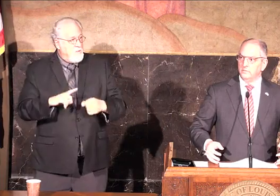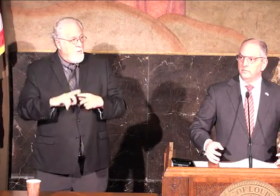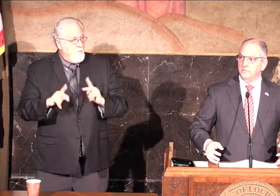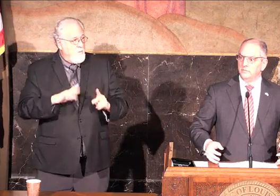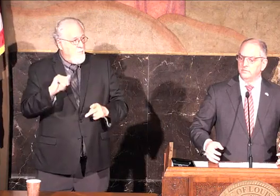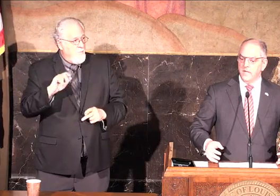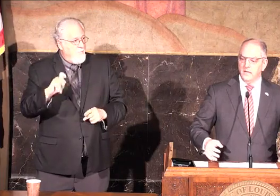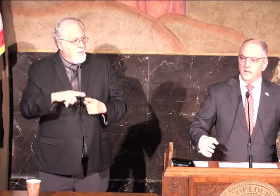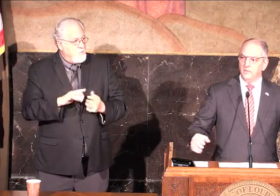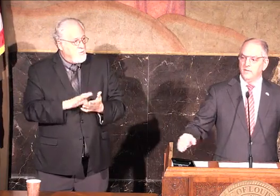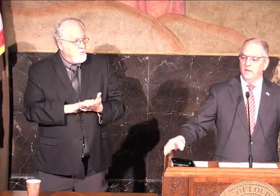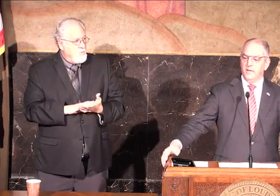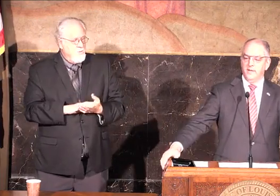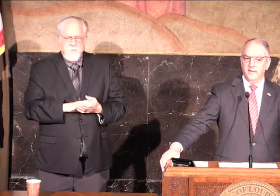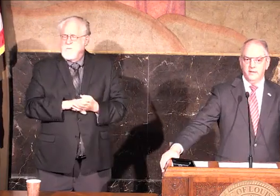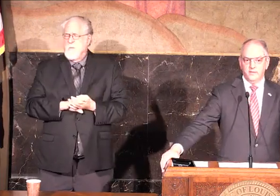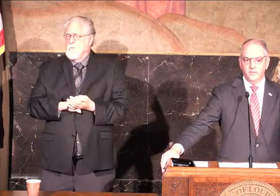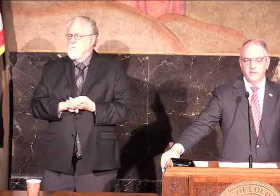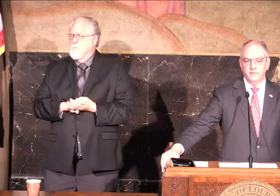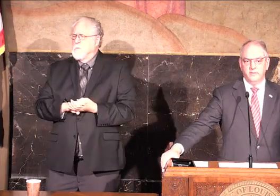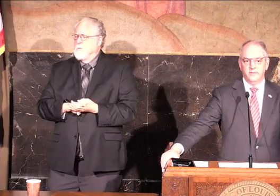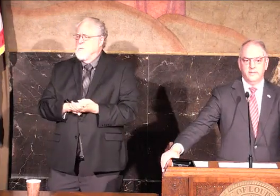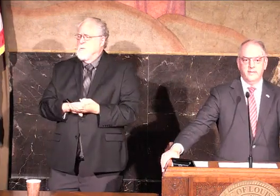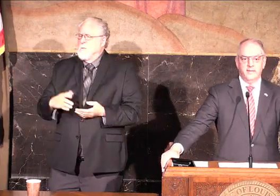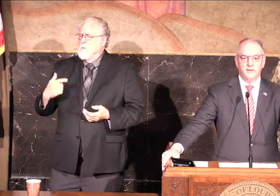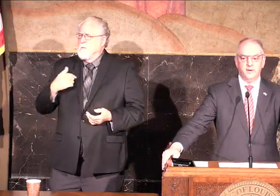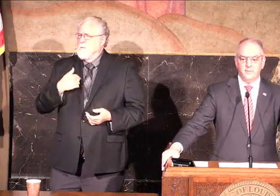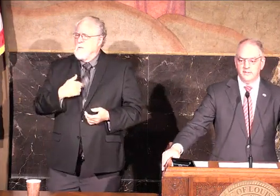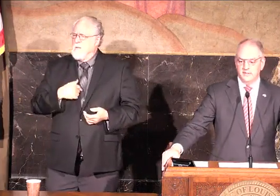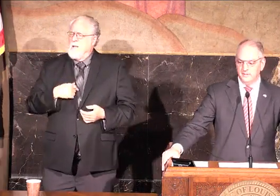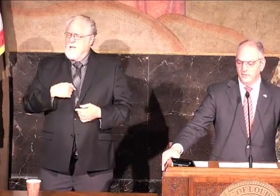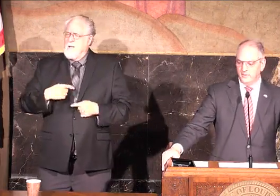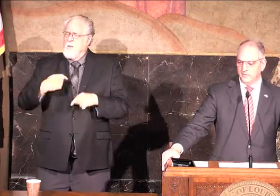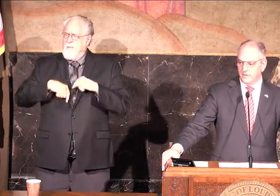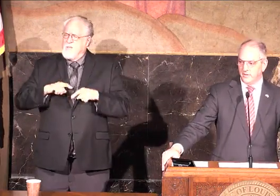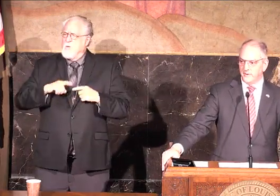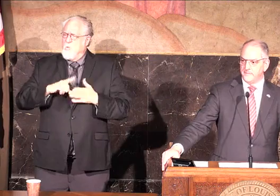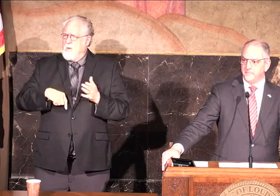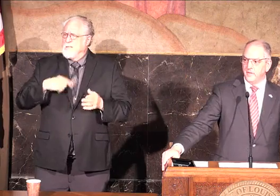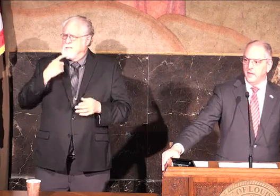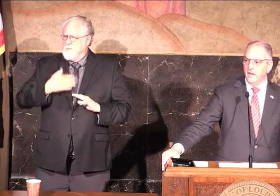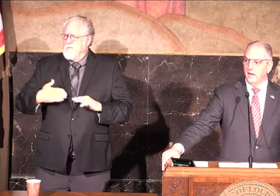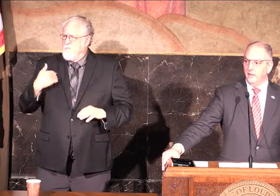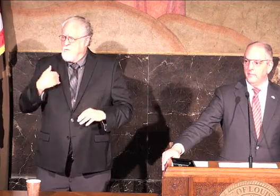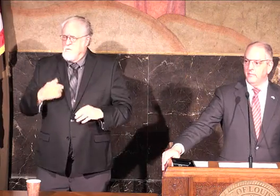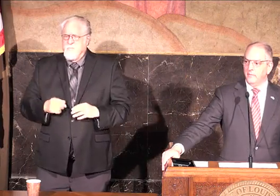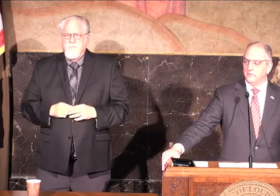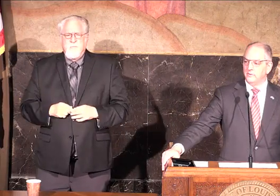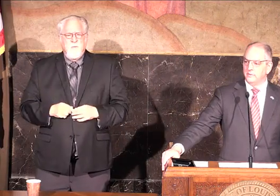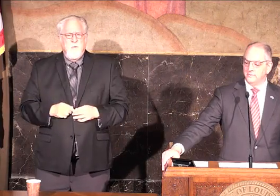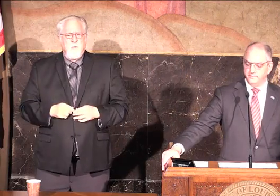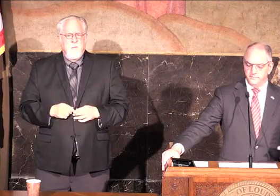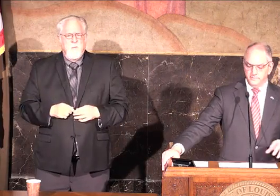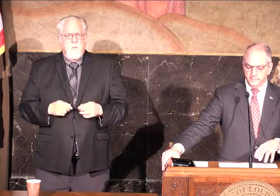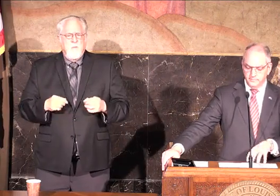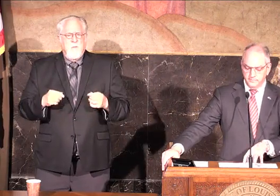kids go back to school? No, and look, I'll go back to what I said earlier.